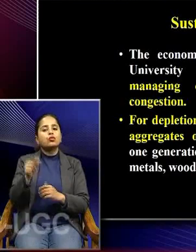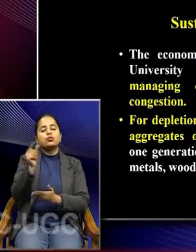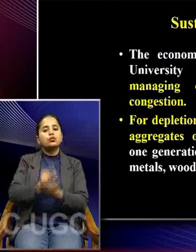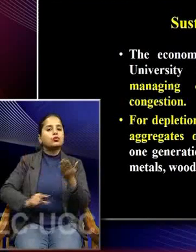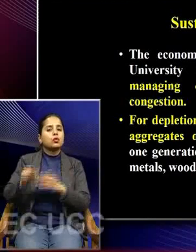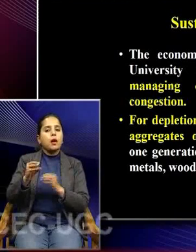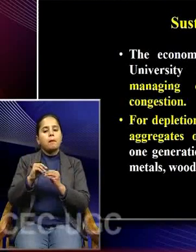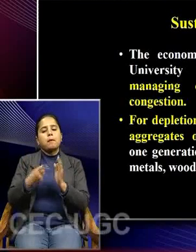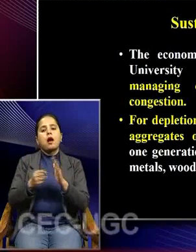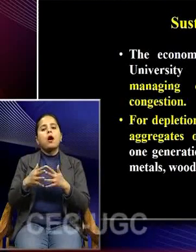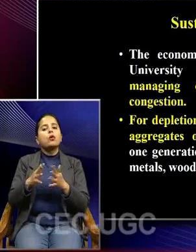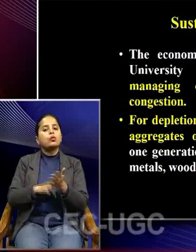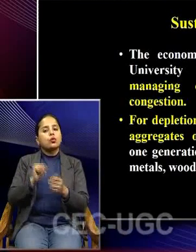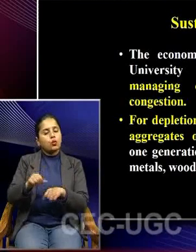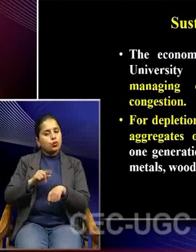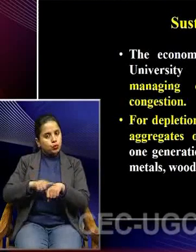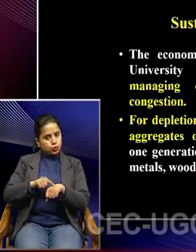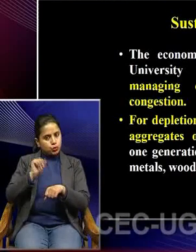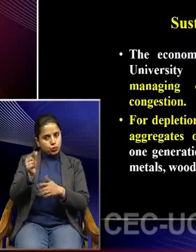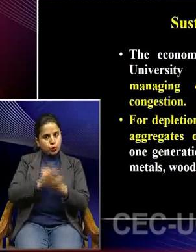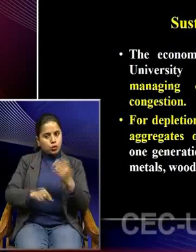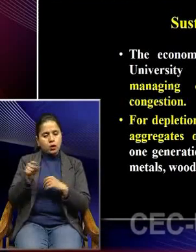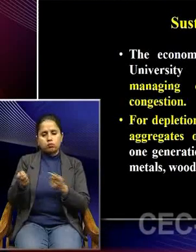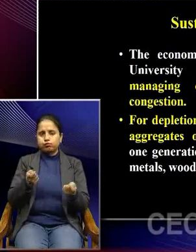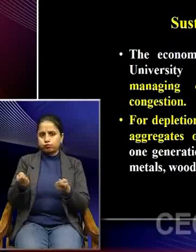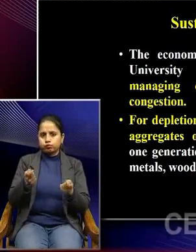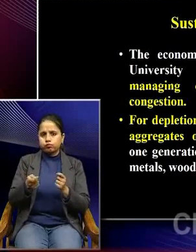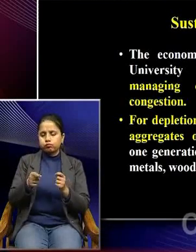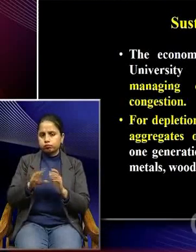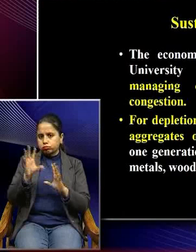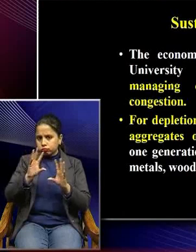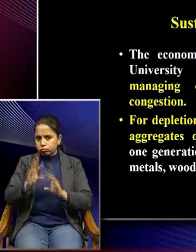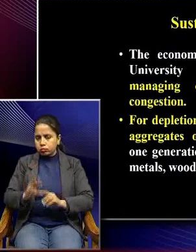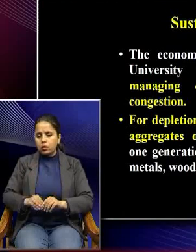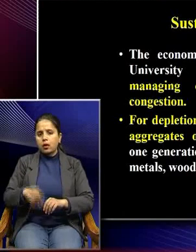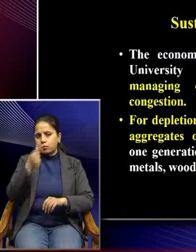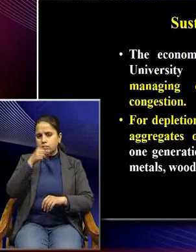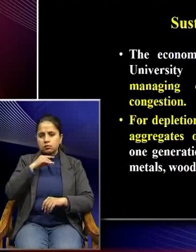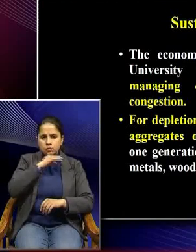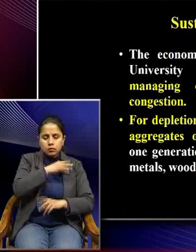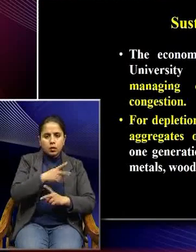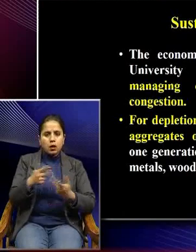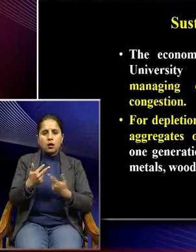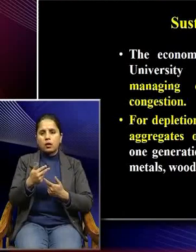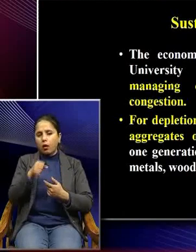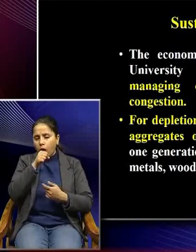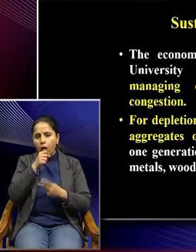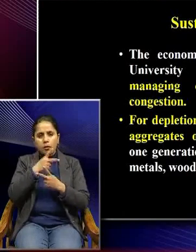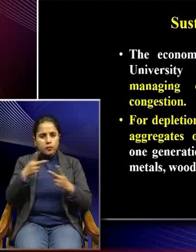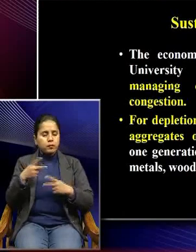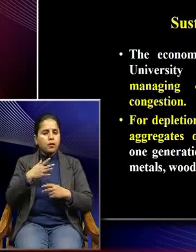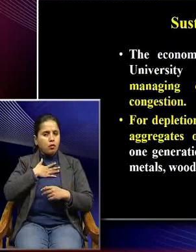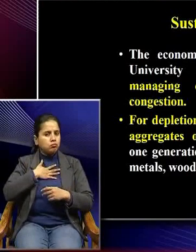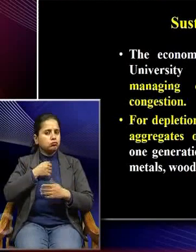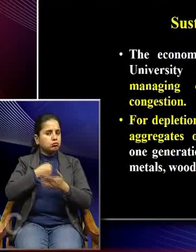defines sustainability as managing the depletion, pollution and congestion. It was a very